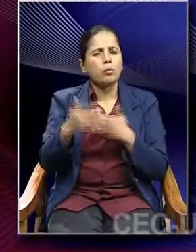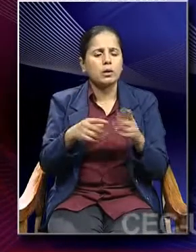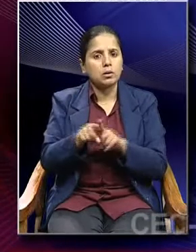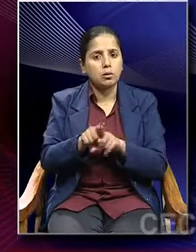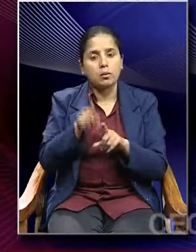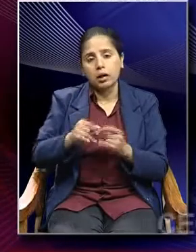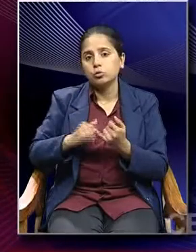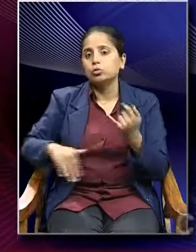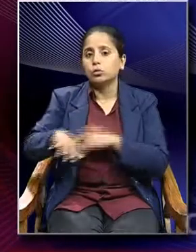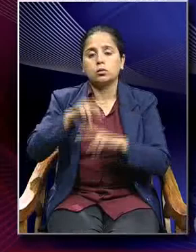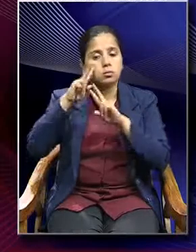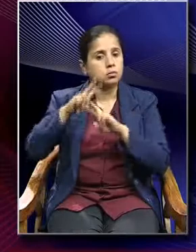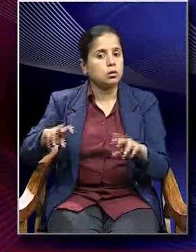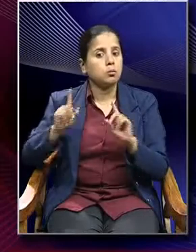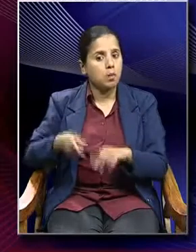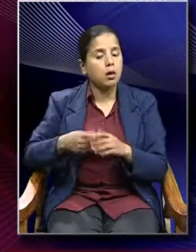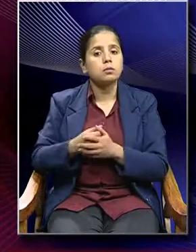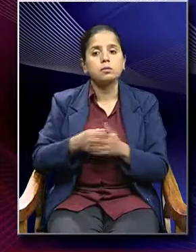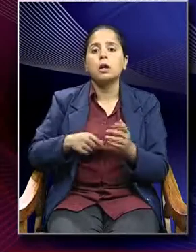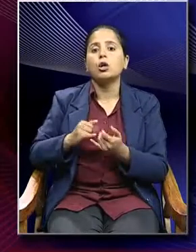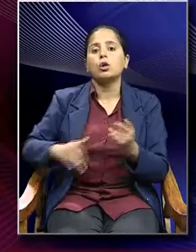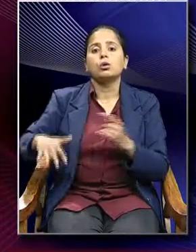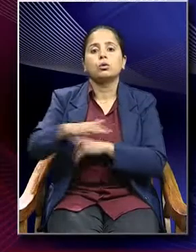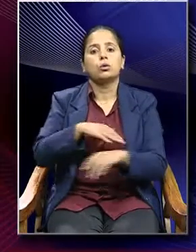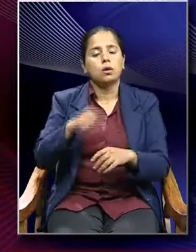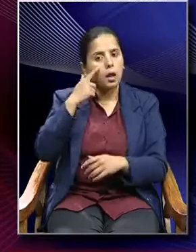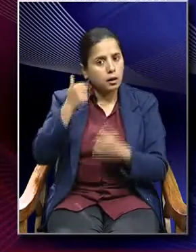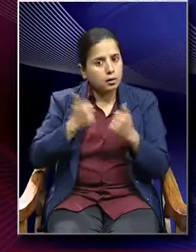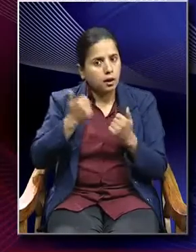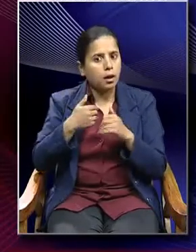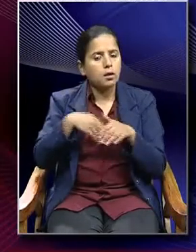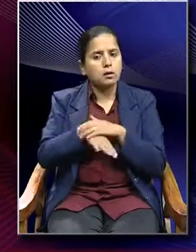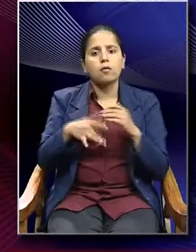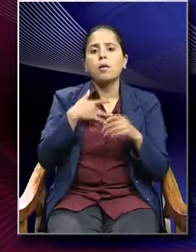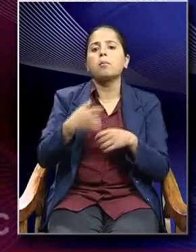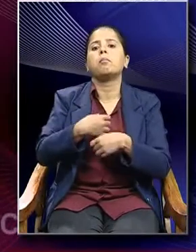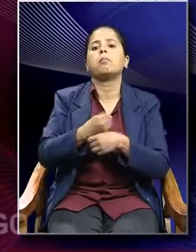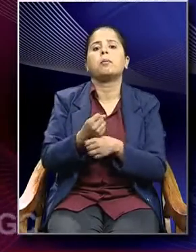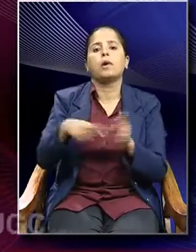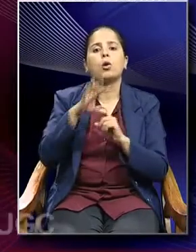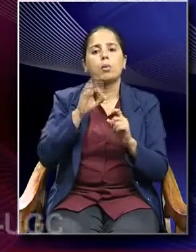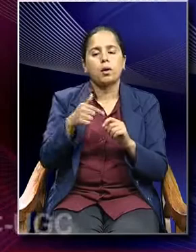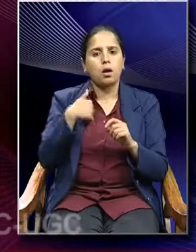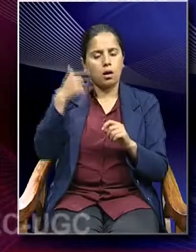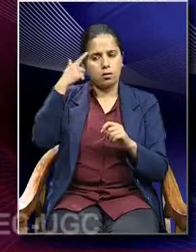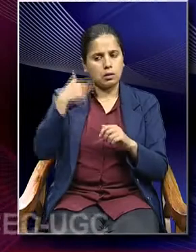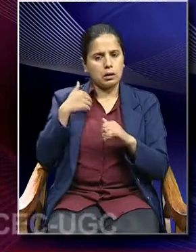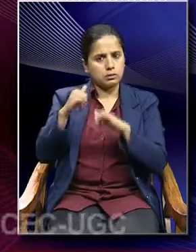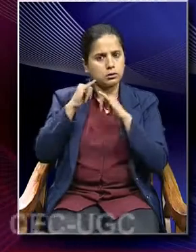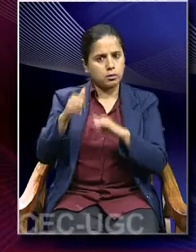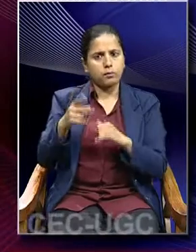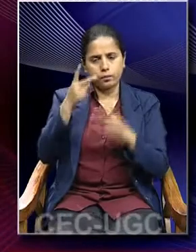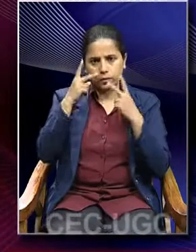study society. So sociologists test the insight created by common sense by looking